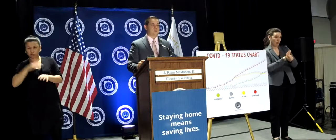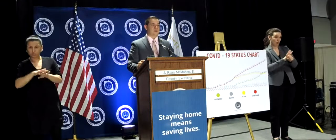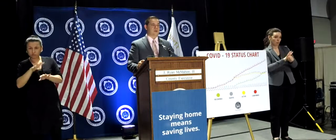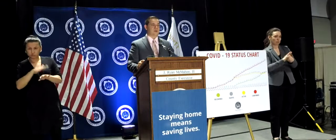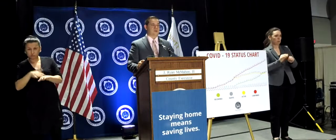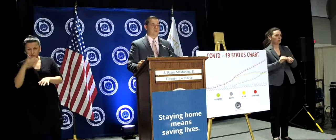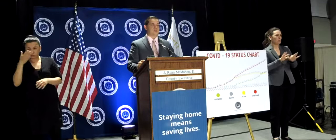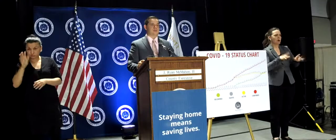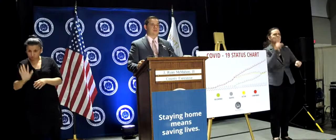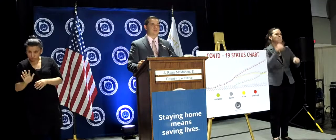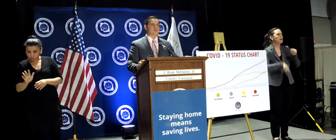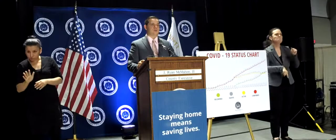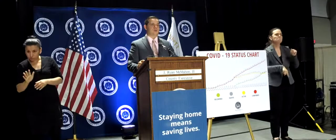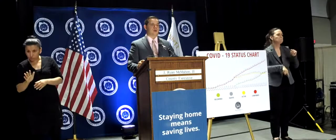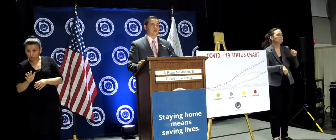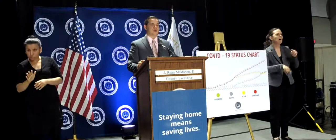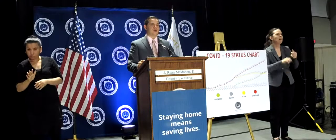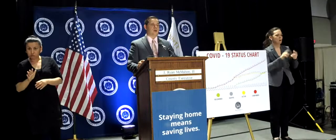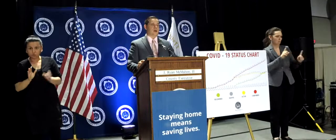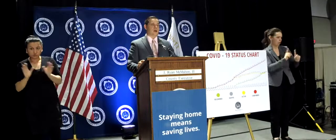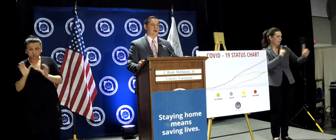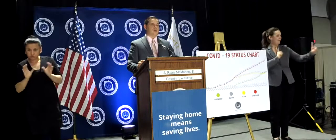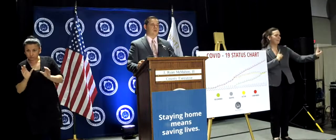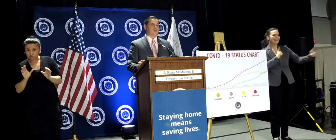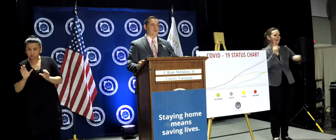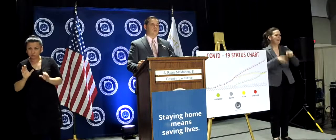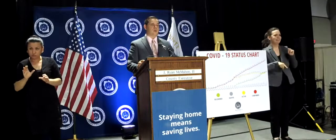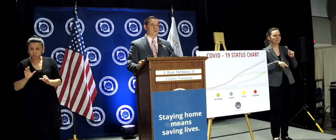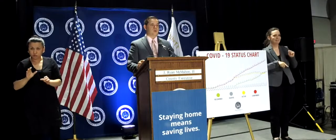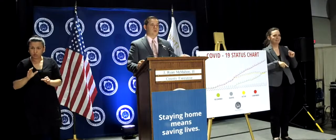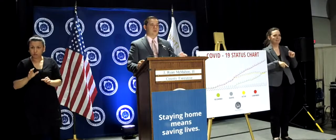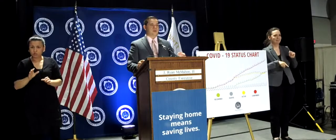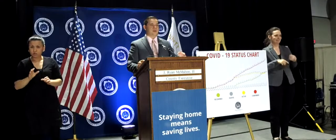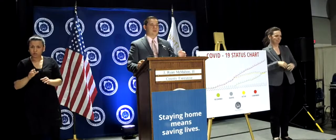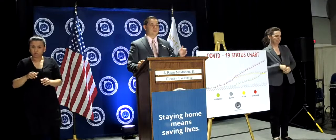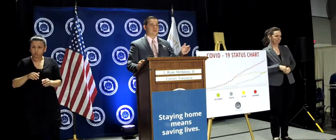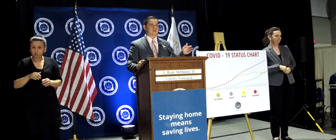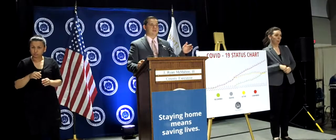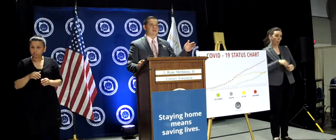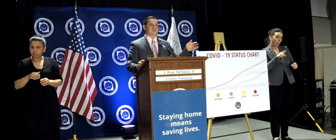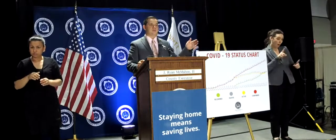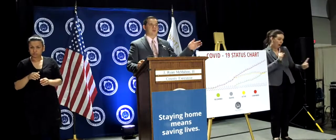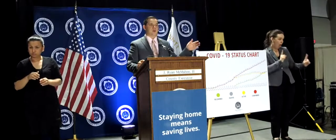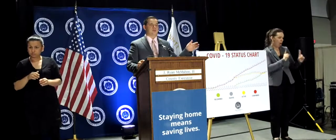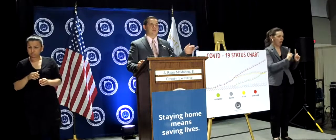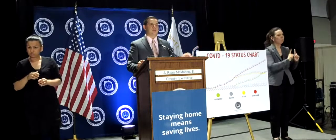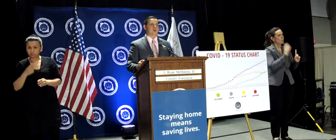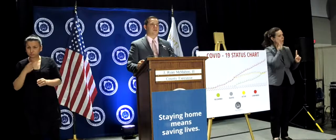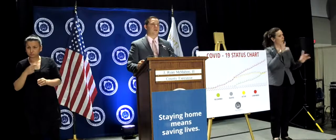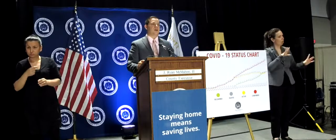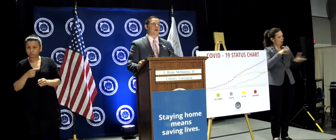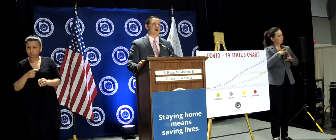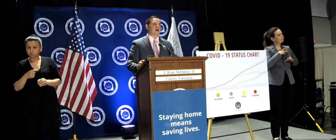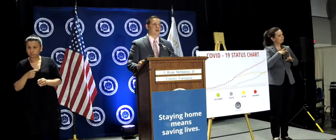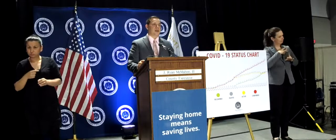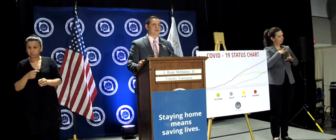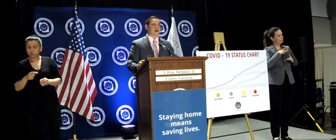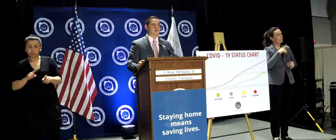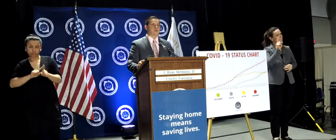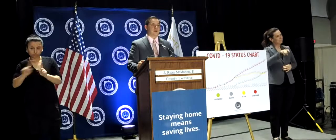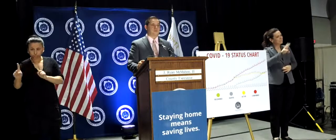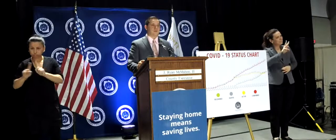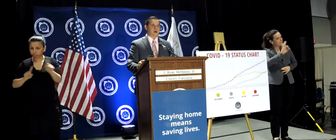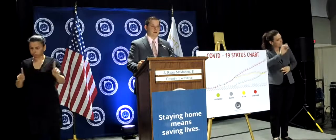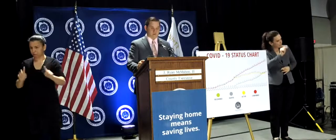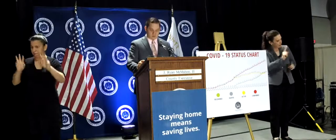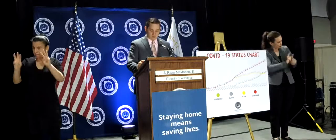say, swimming in 6 to 7 feet of water. So what do? We stay 6 to 7 feet away from each other. That's how